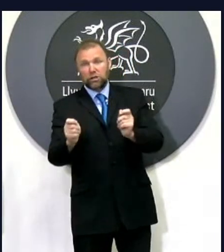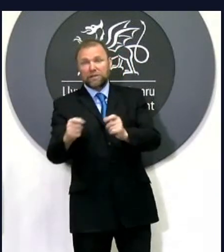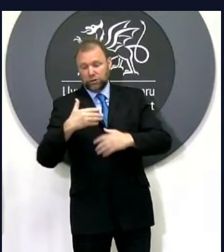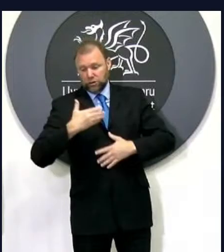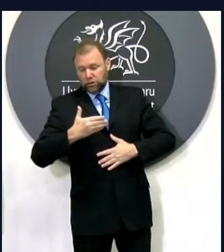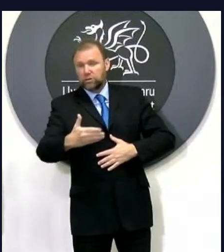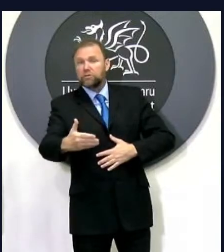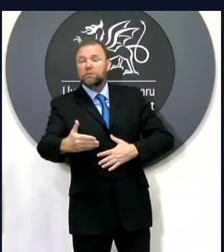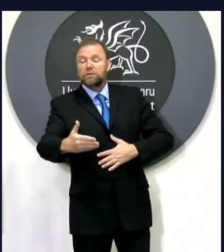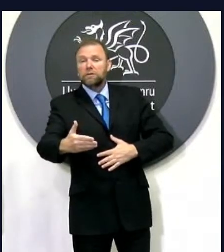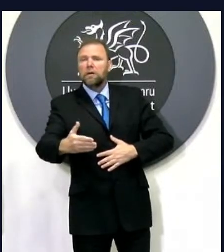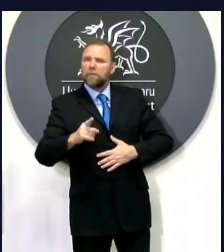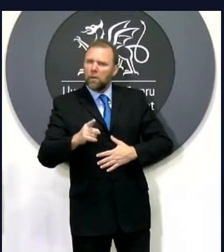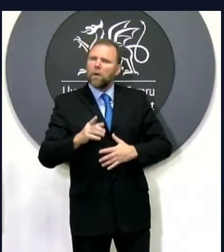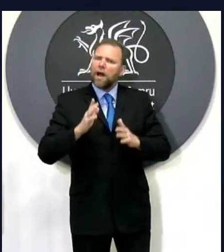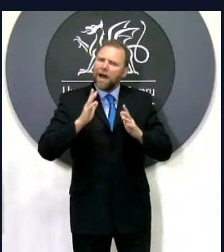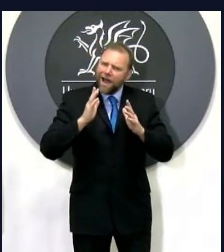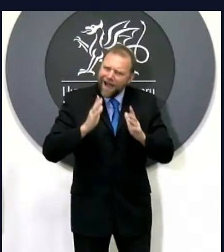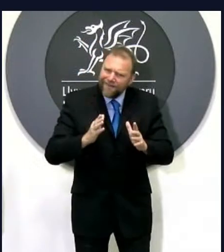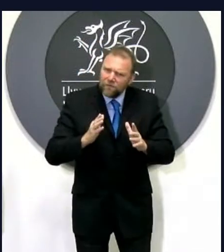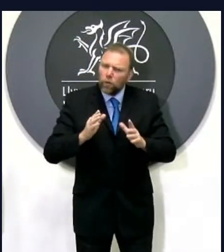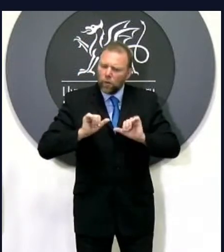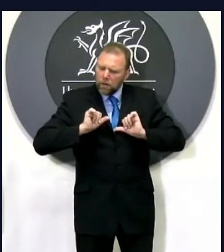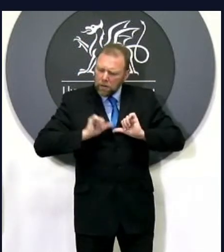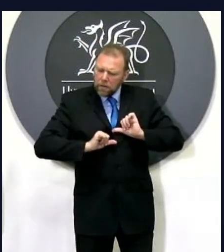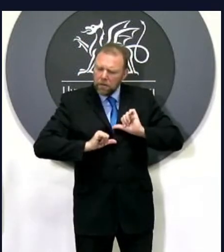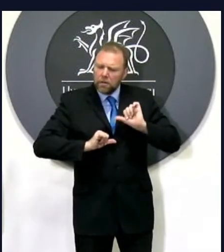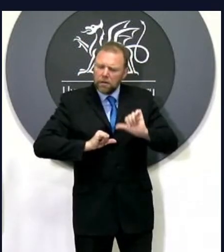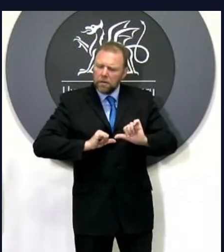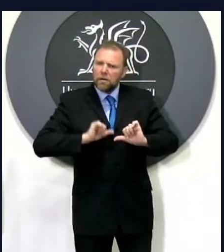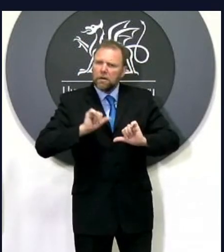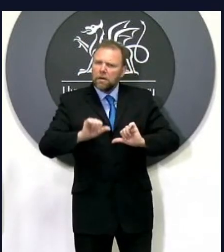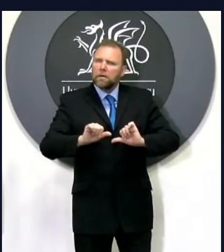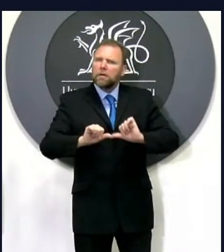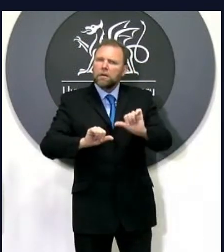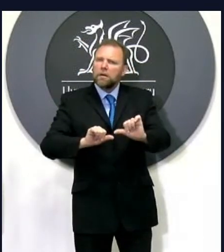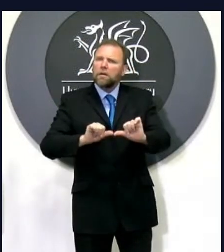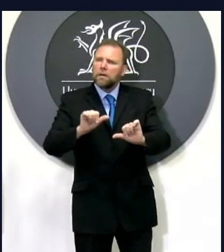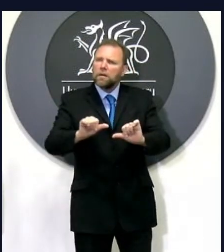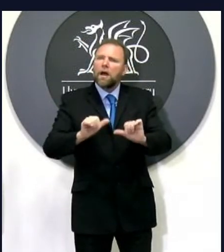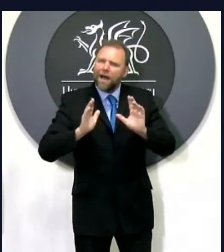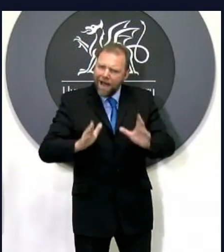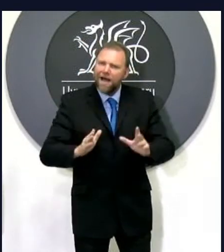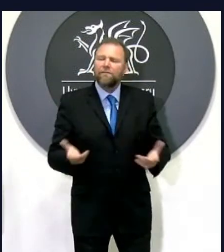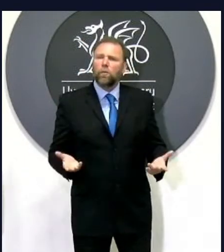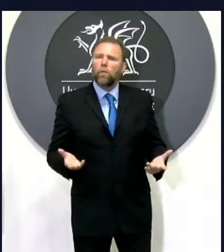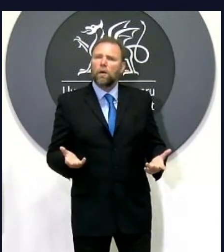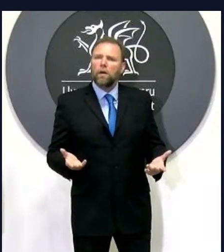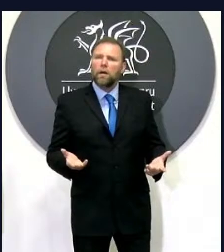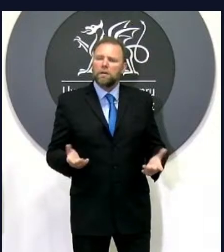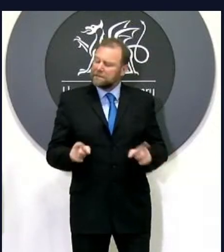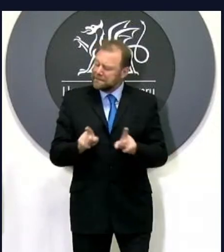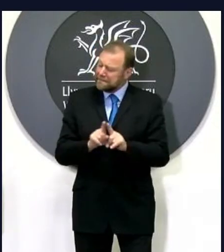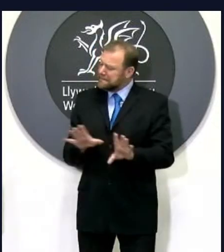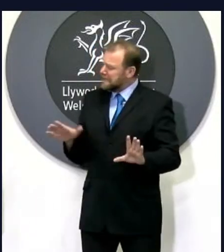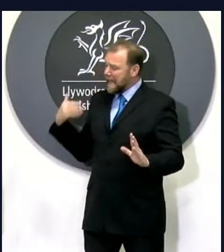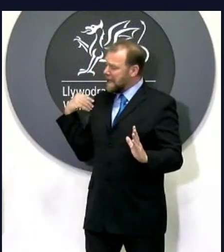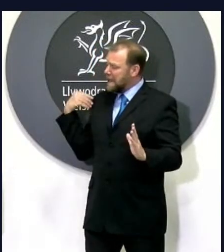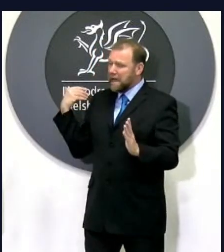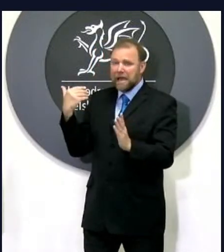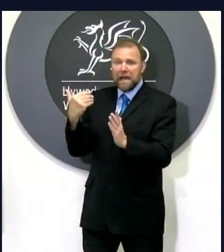Wales. But we have to do it as we've done it all along, step by step, carefully,